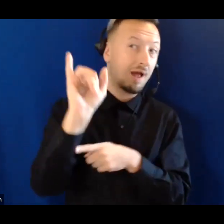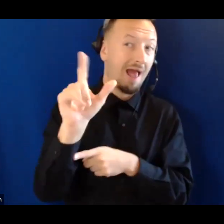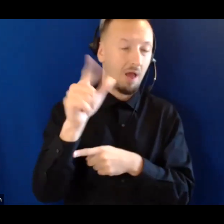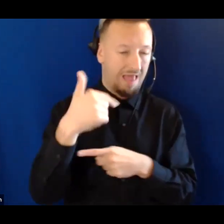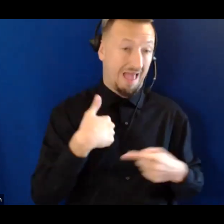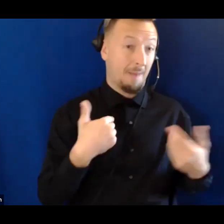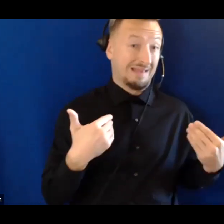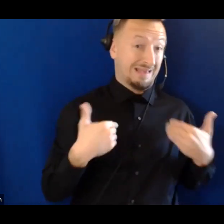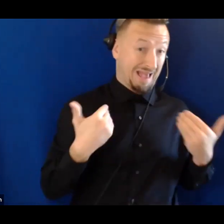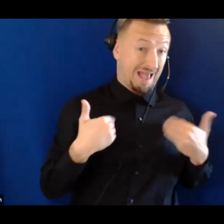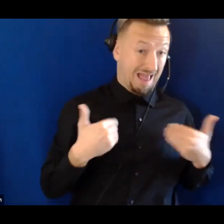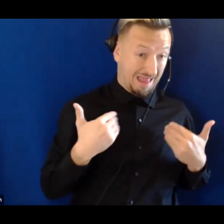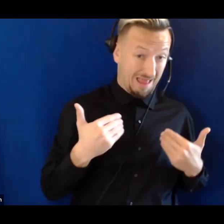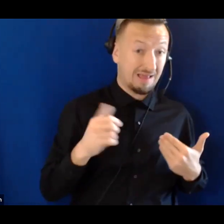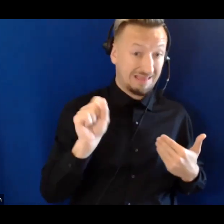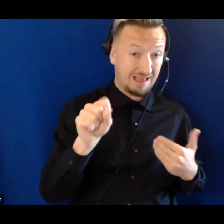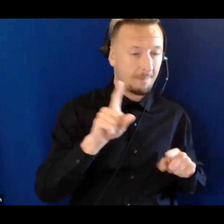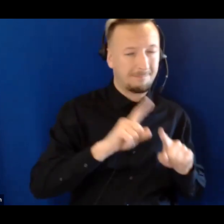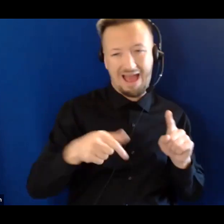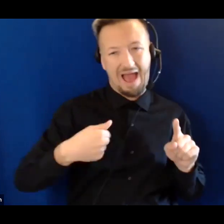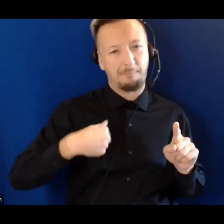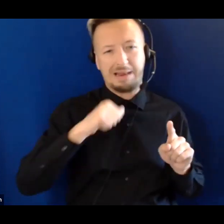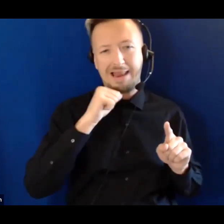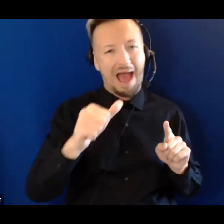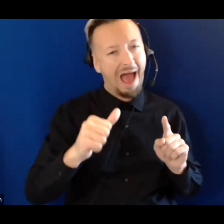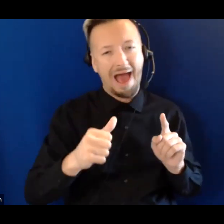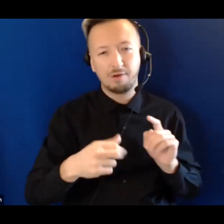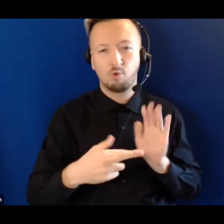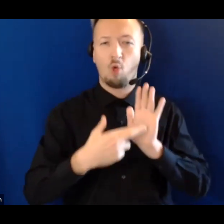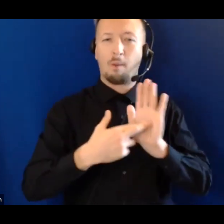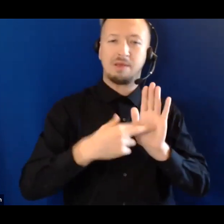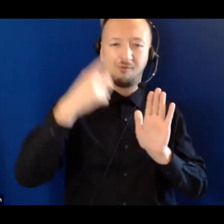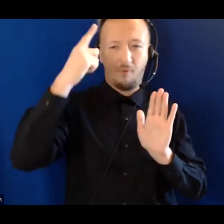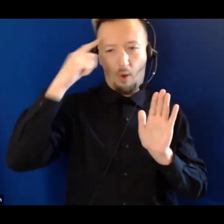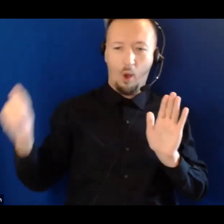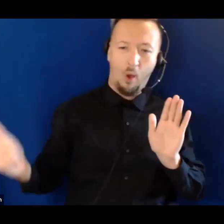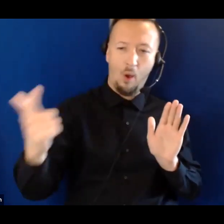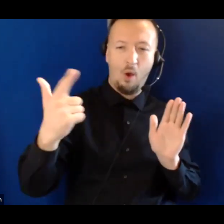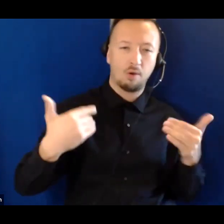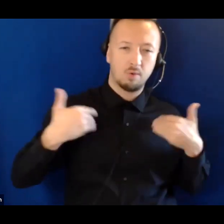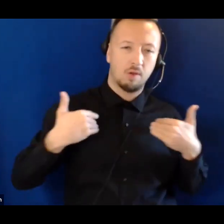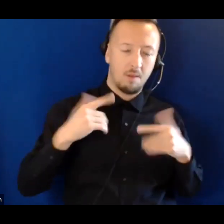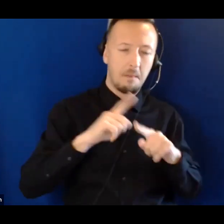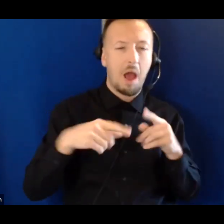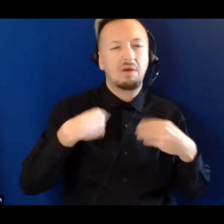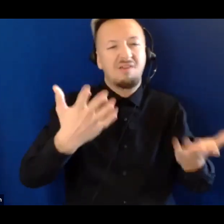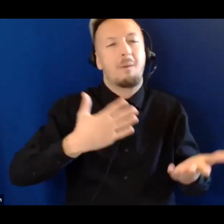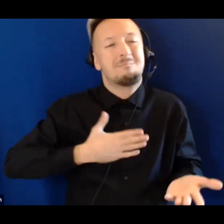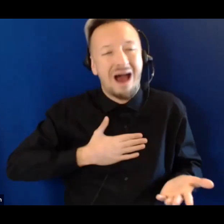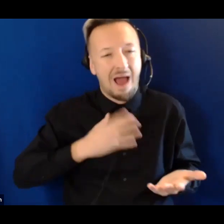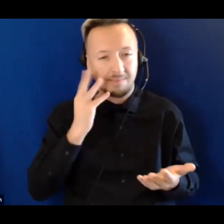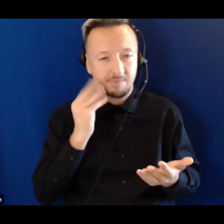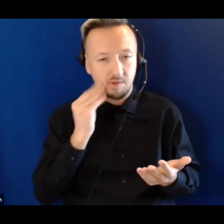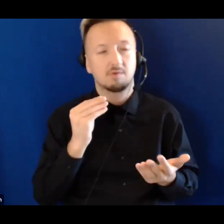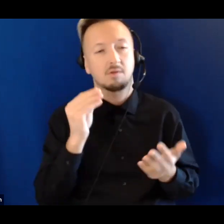do not represent the whole youth community, but I will share from my personal experience and maybe it will resonate with